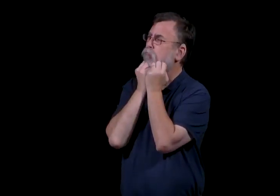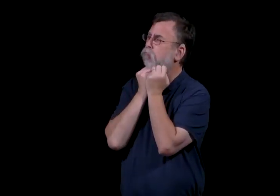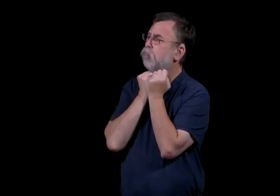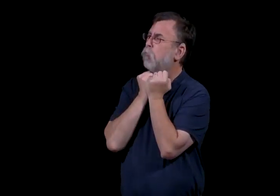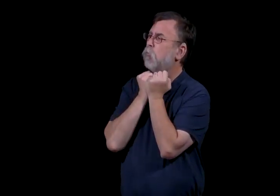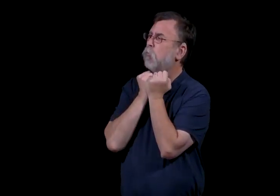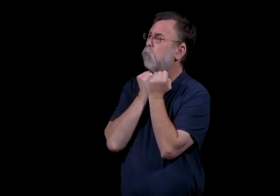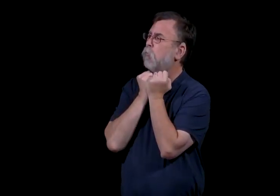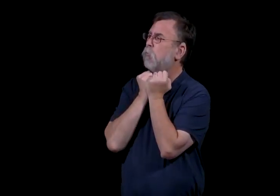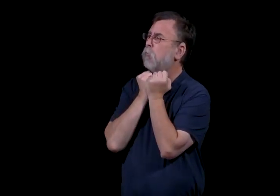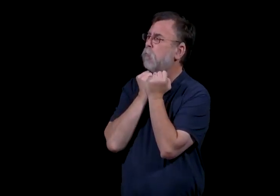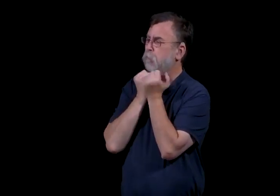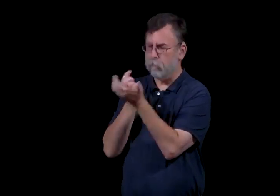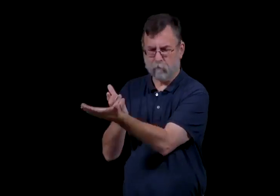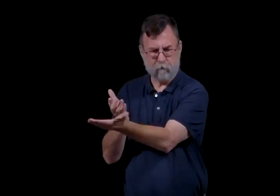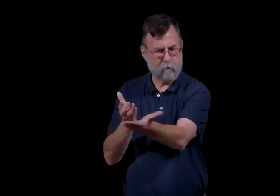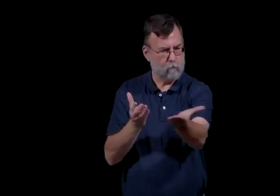you are so precious.